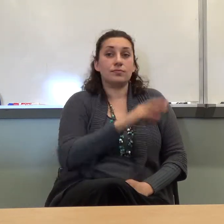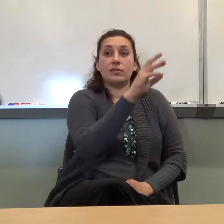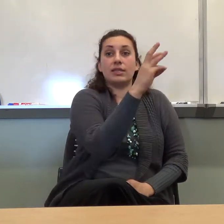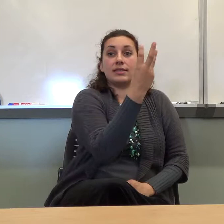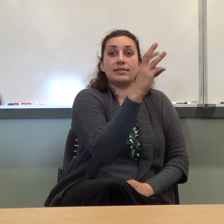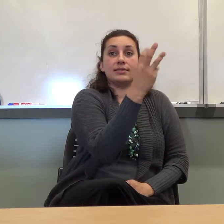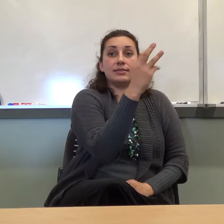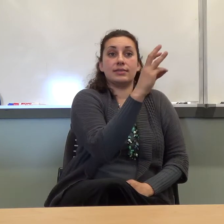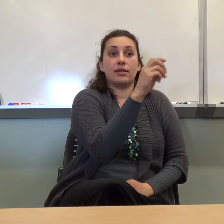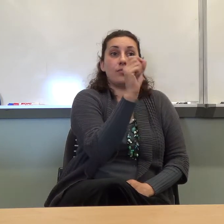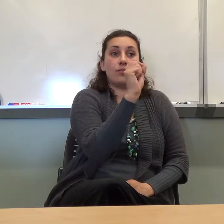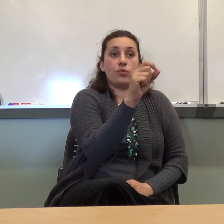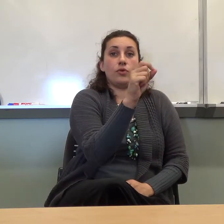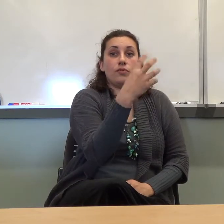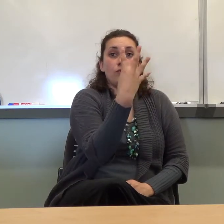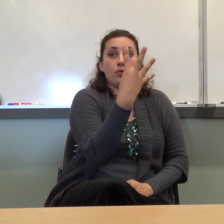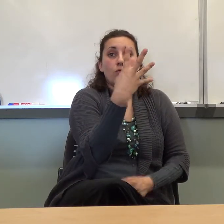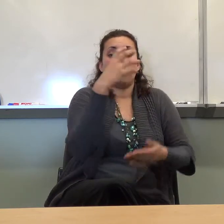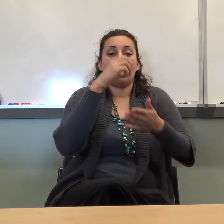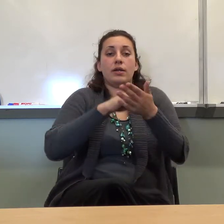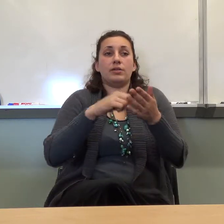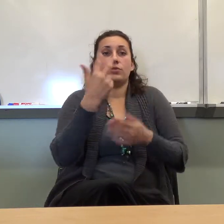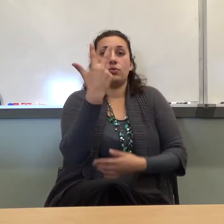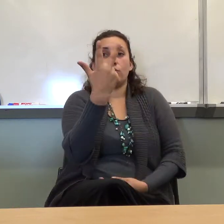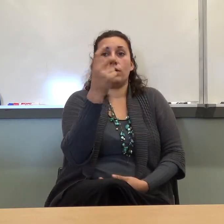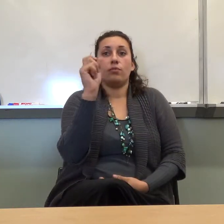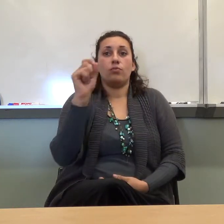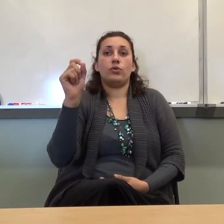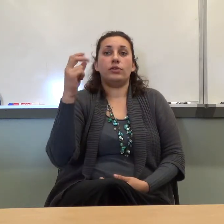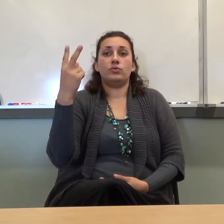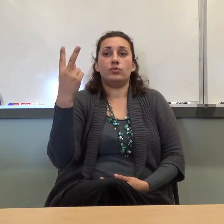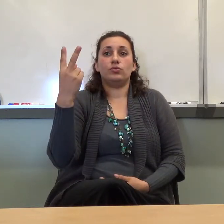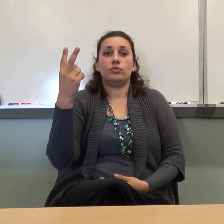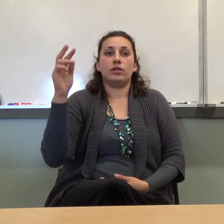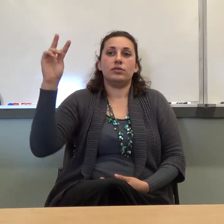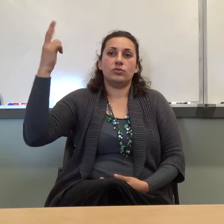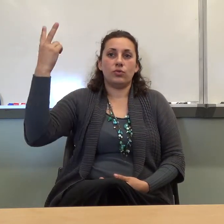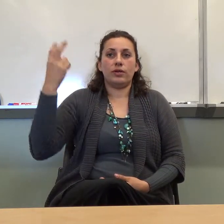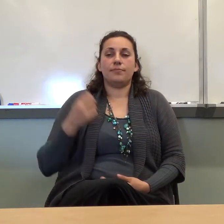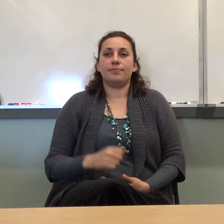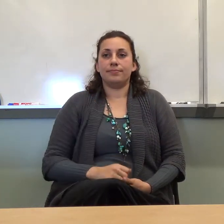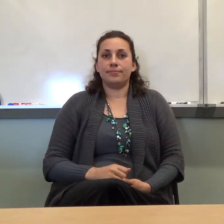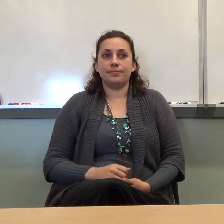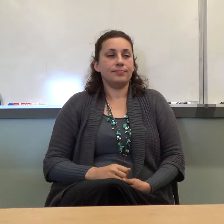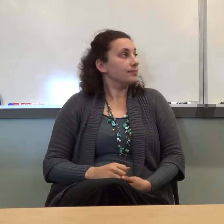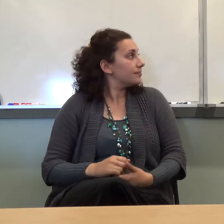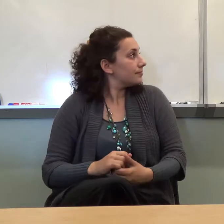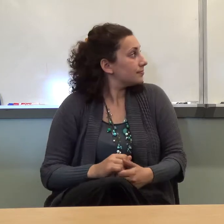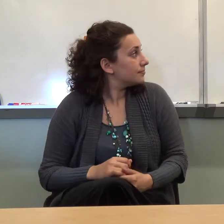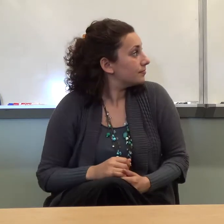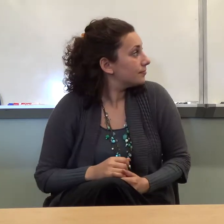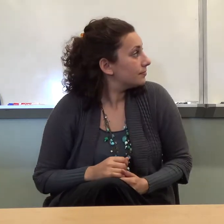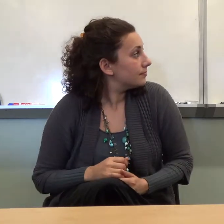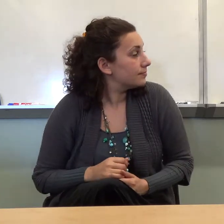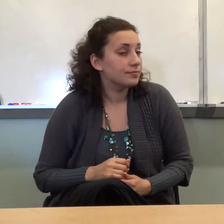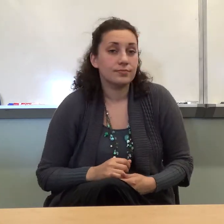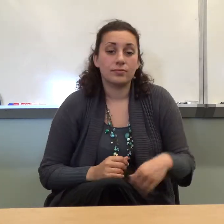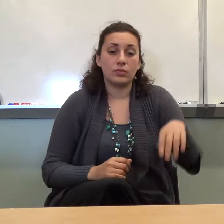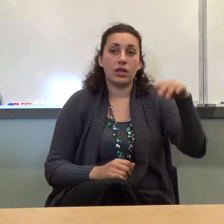16.4 minus 3.2 squared. Okay? Just go from left to right and start putting in